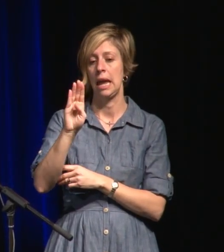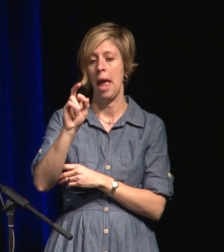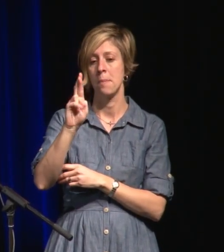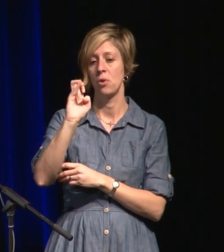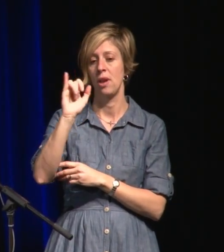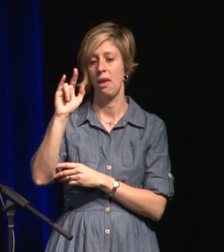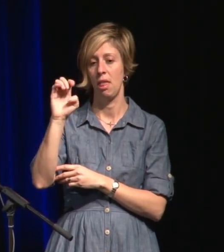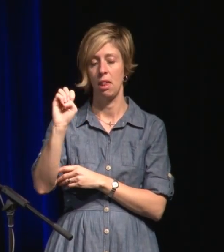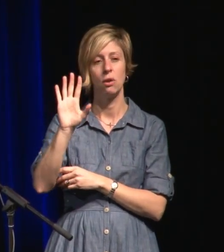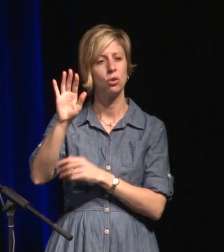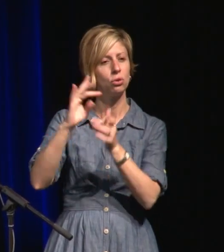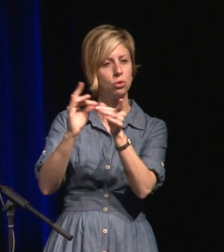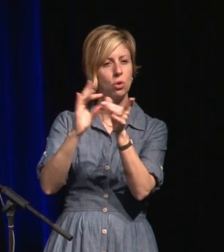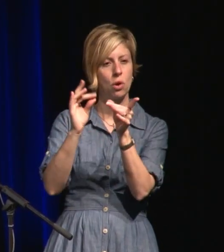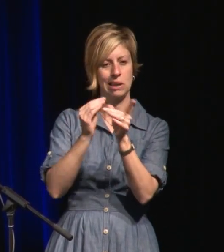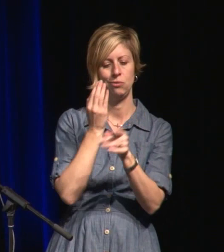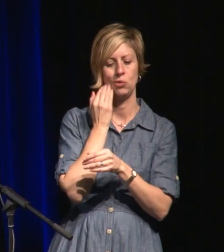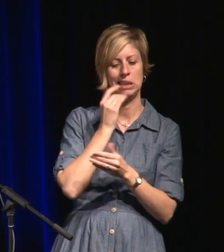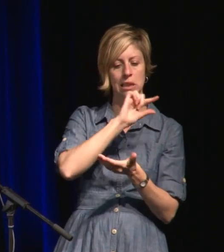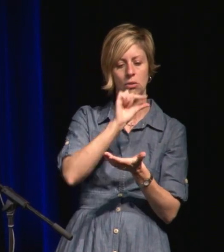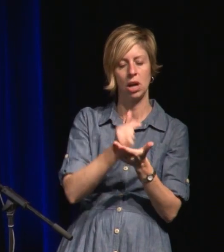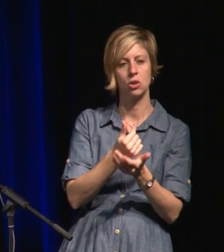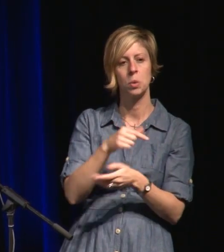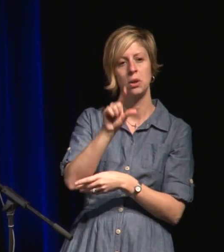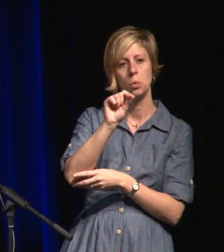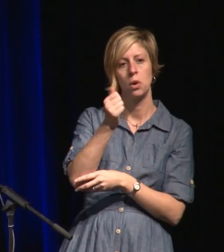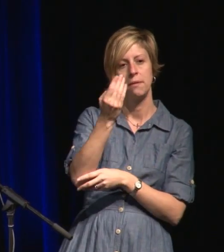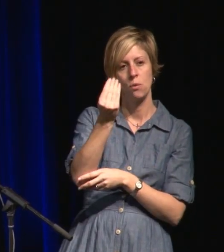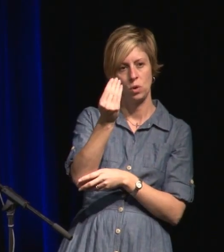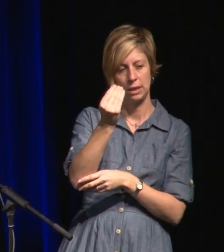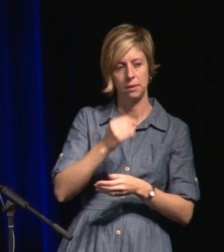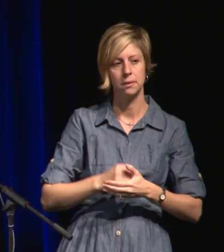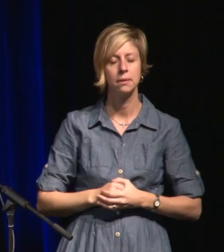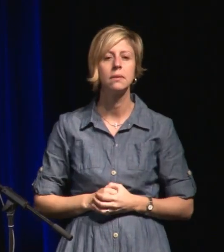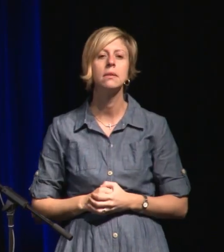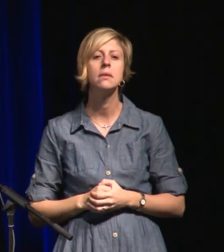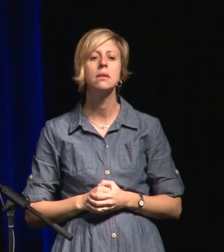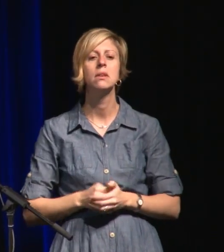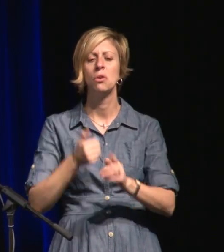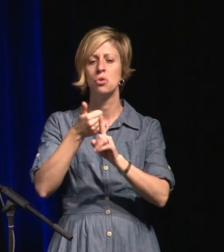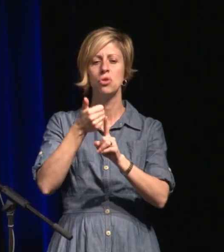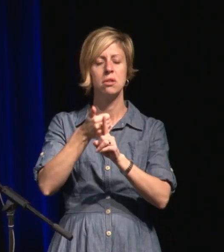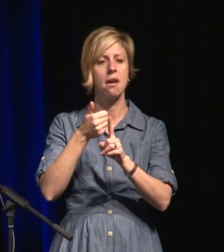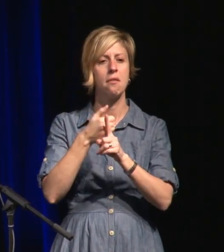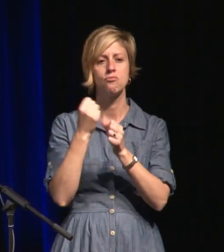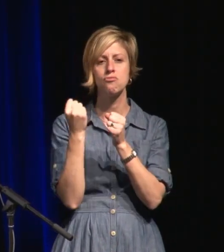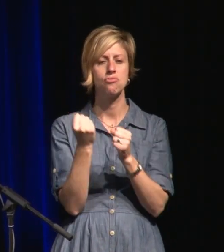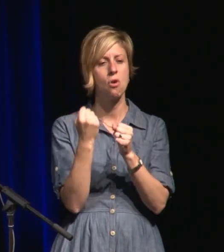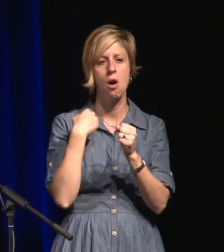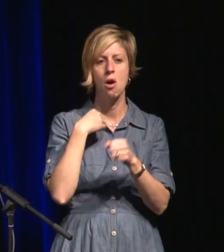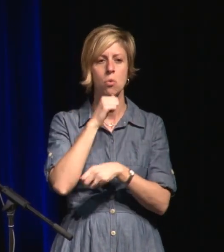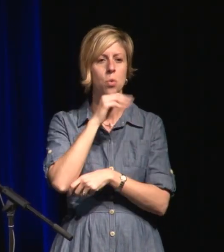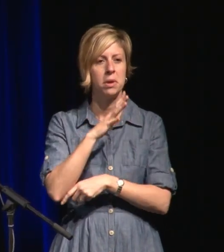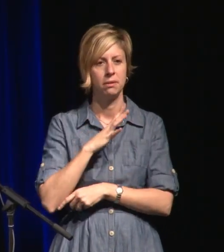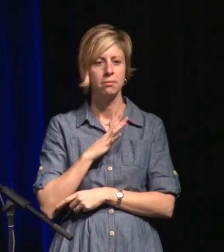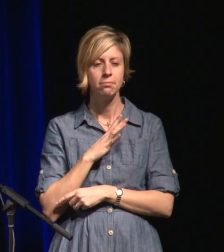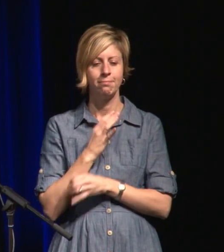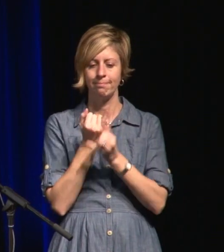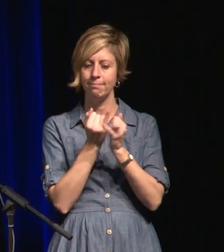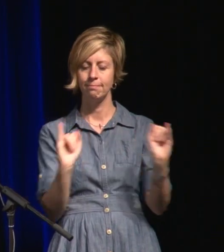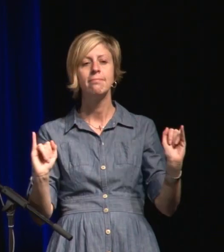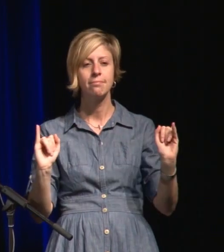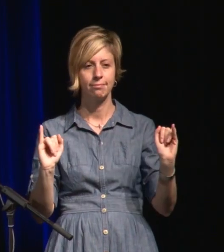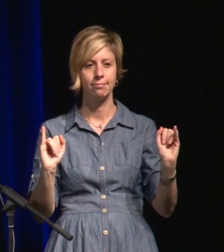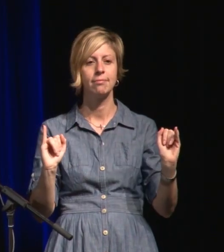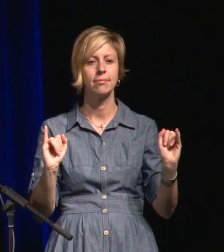of 2014. Gabrielle is a strong, independent young woman who, early in adulthood,